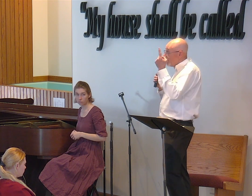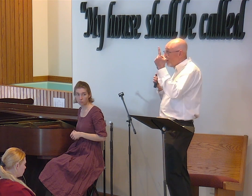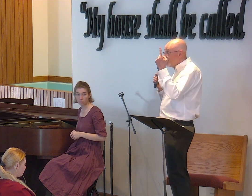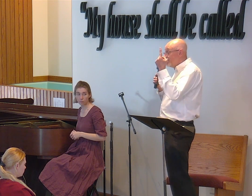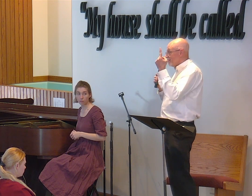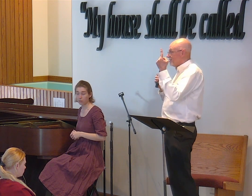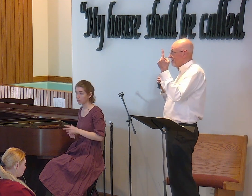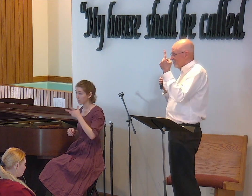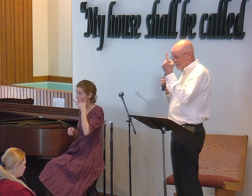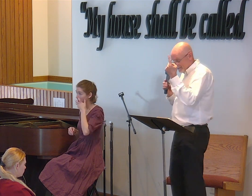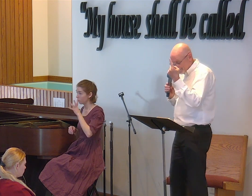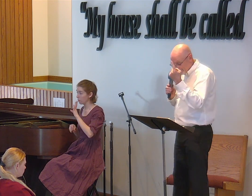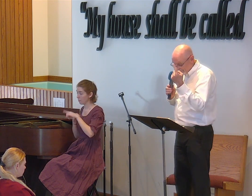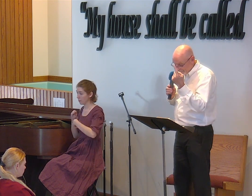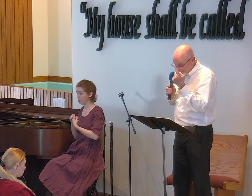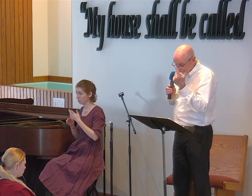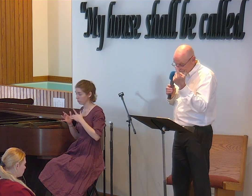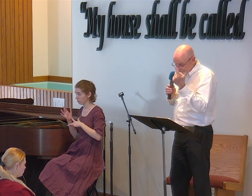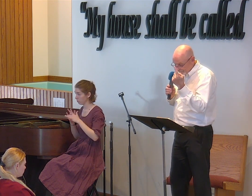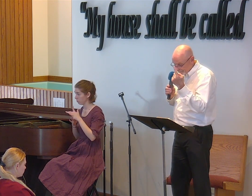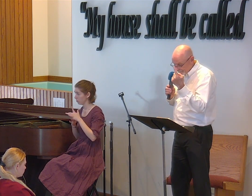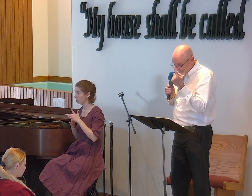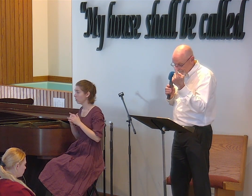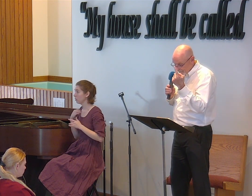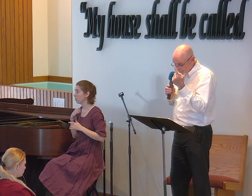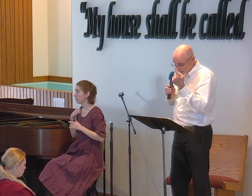They were hearing about Jesus.